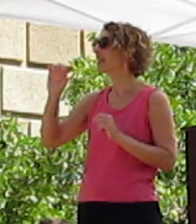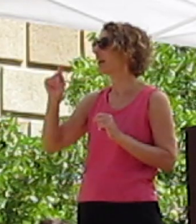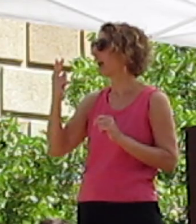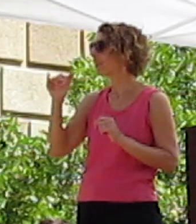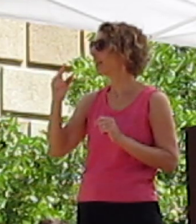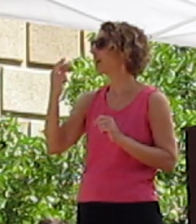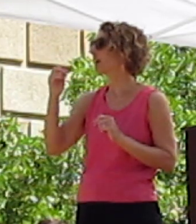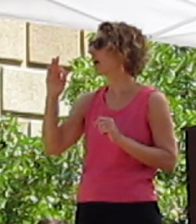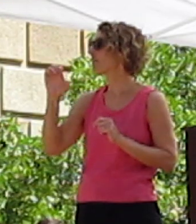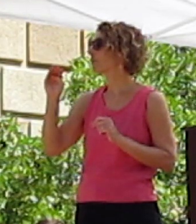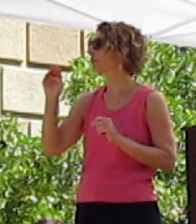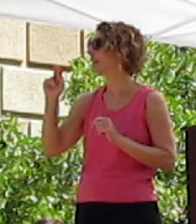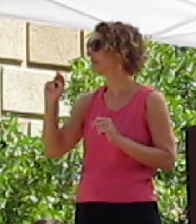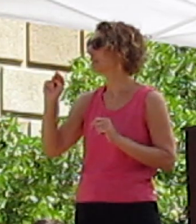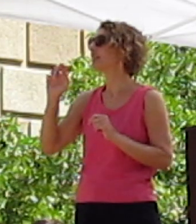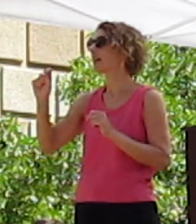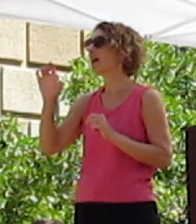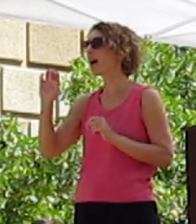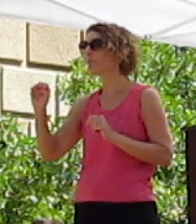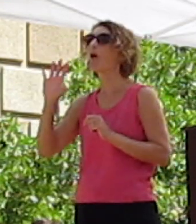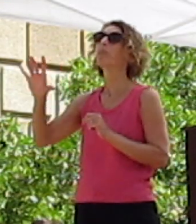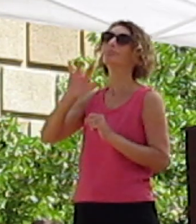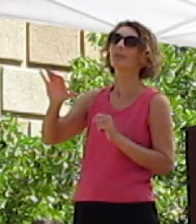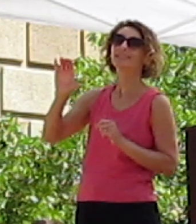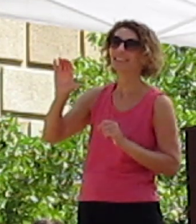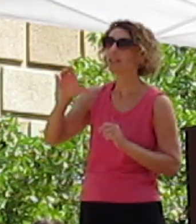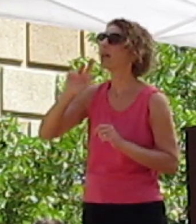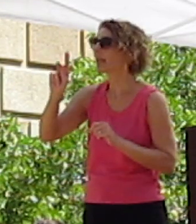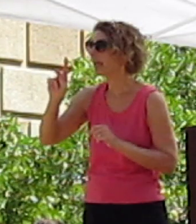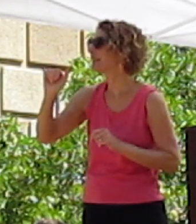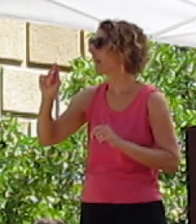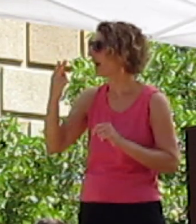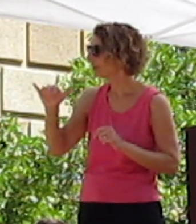www.electkathyhoffman.com. I spell my name Kathy with a K. And I really appreciate all your